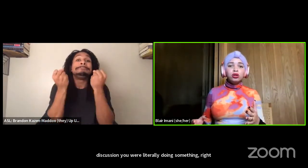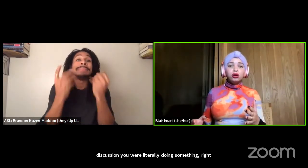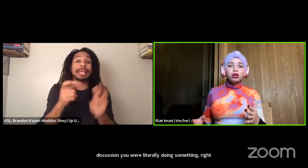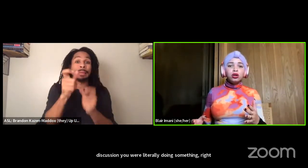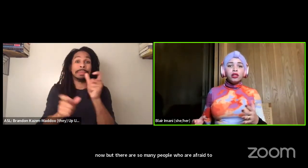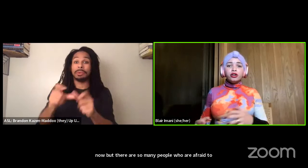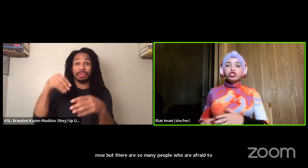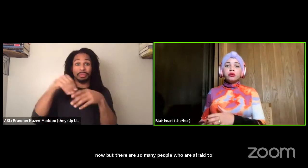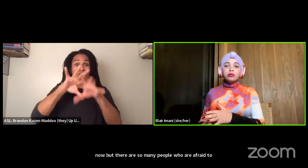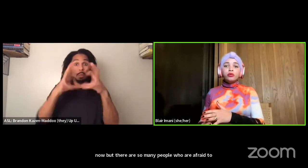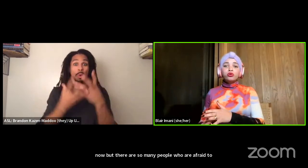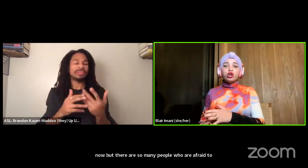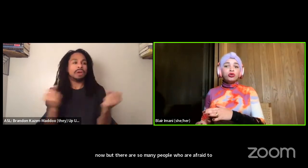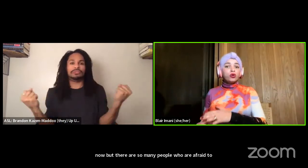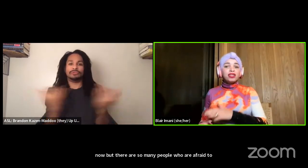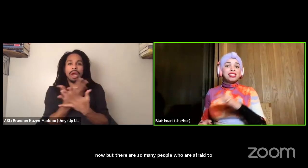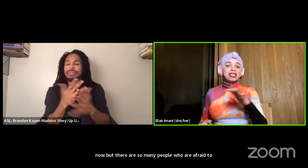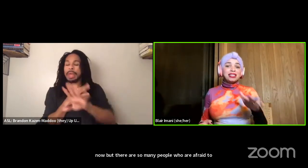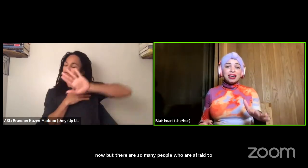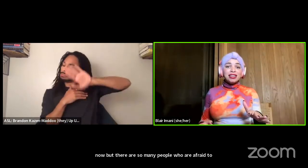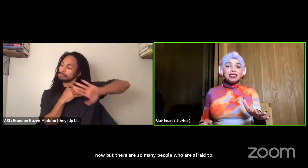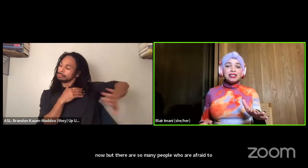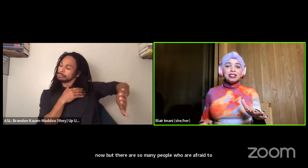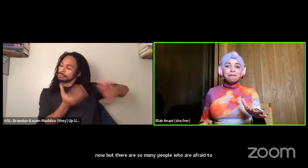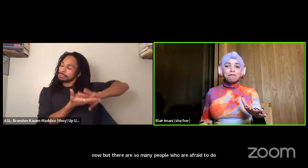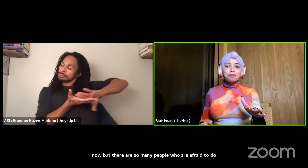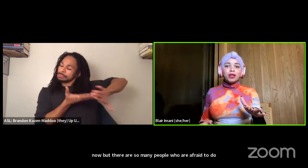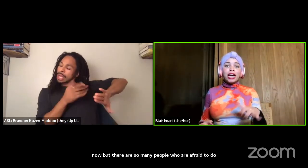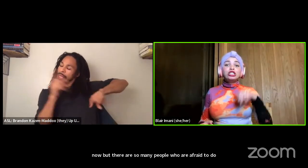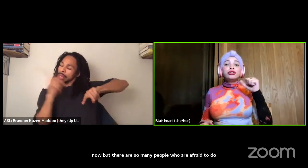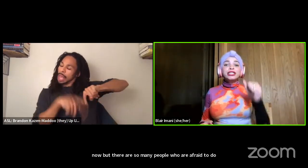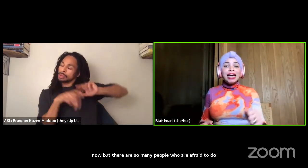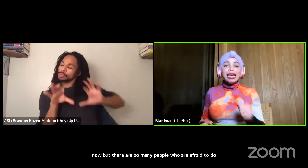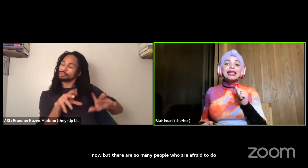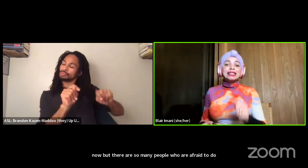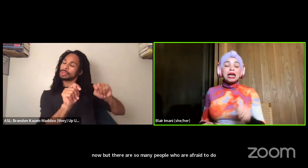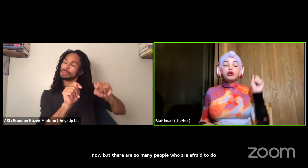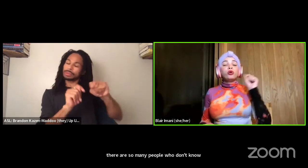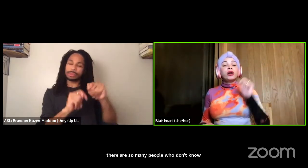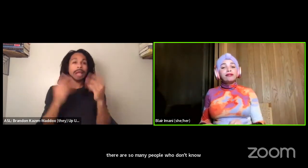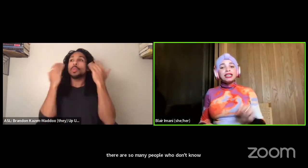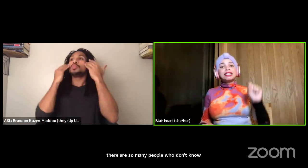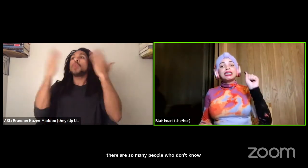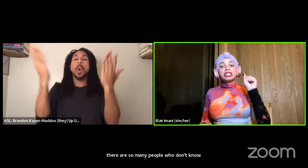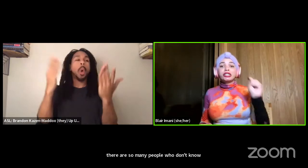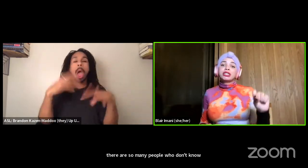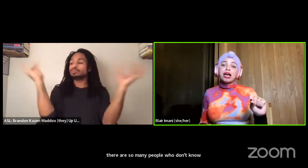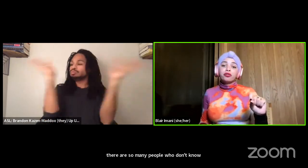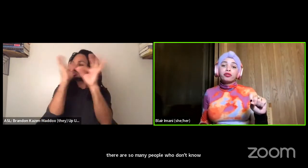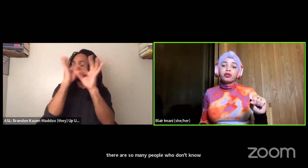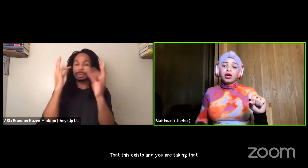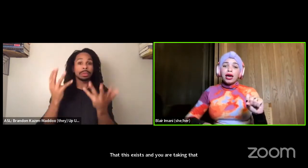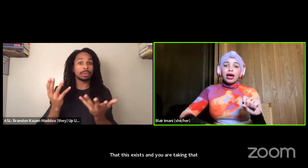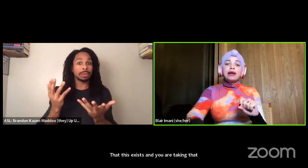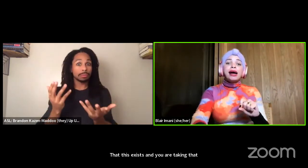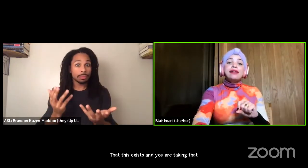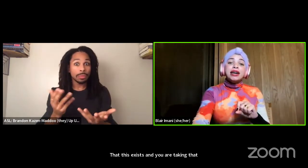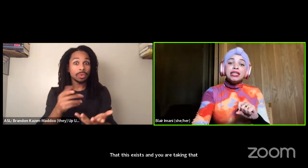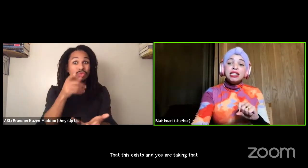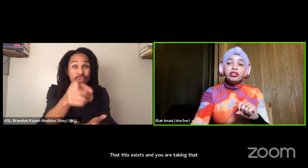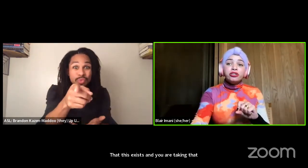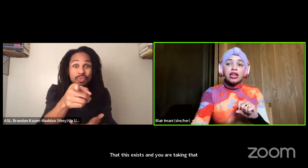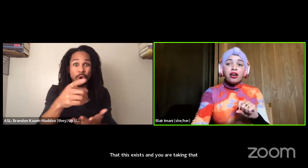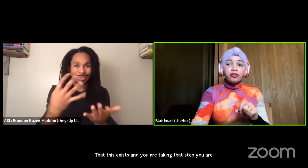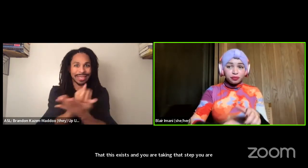do. There are so many people who don't know that this exists. And you are taking that step. You are investing in yourself. And